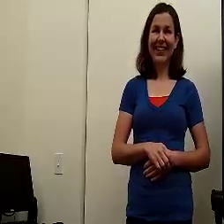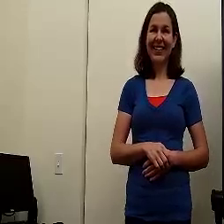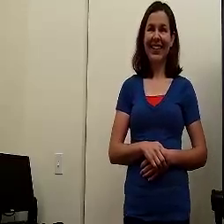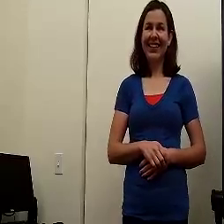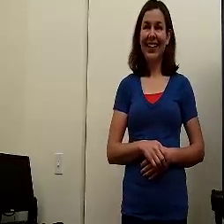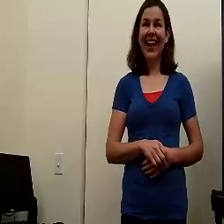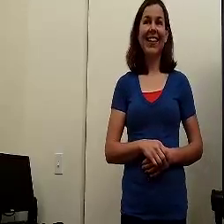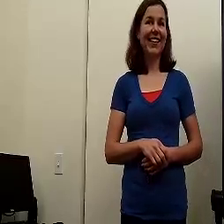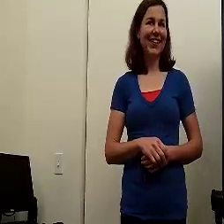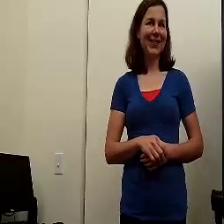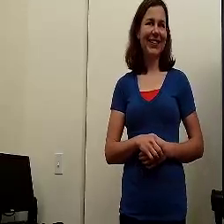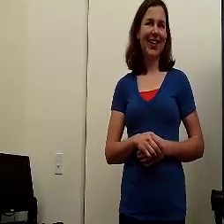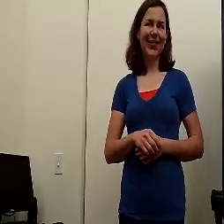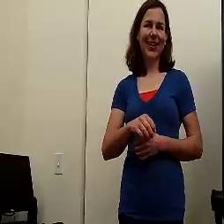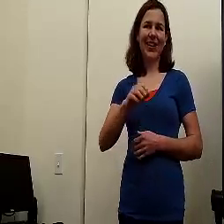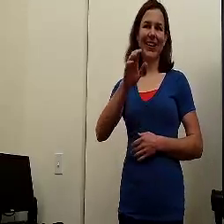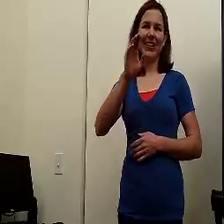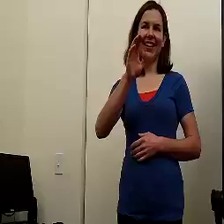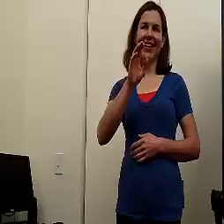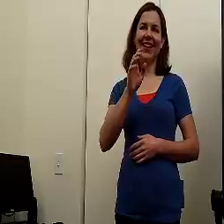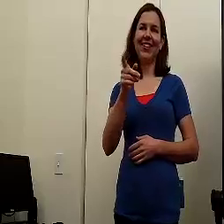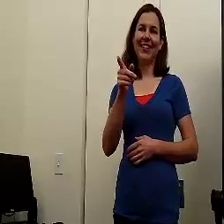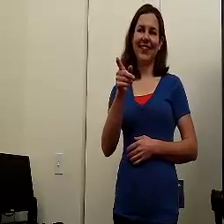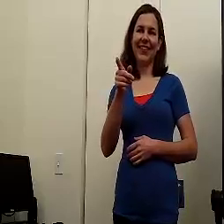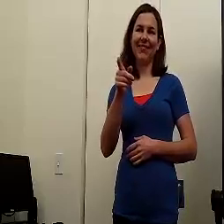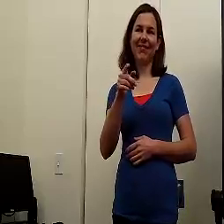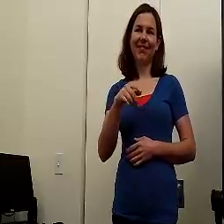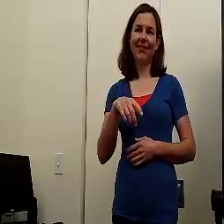Right? I think you missaw the word. Let's look at it again. Chris knows it. Yeah.